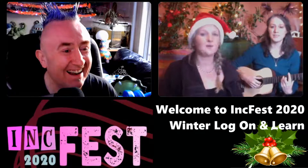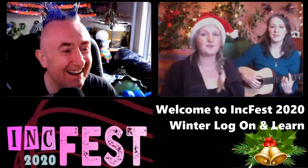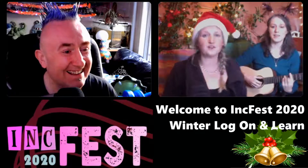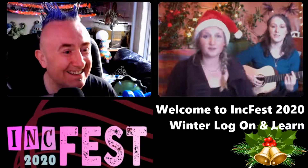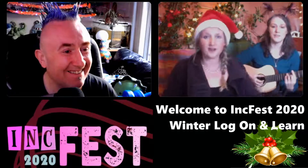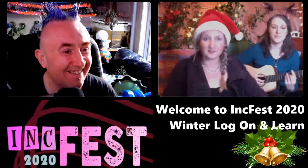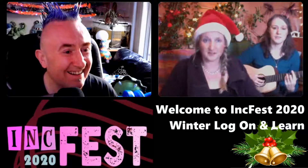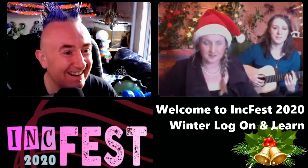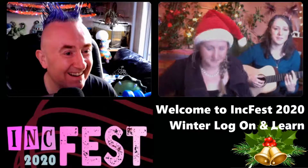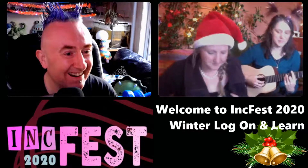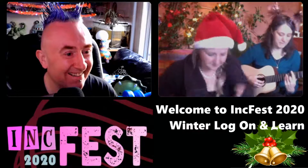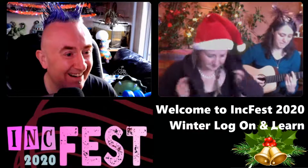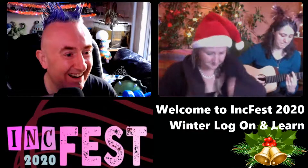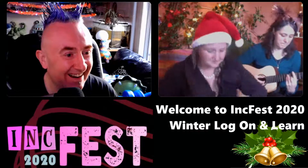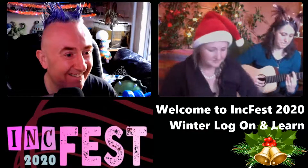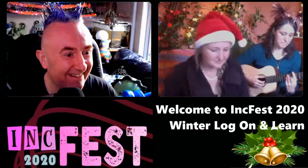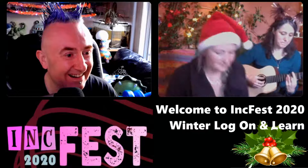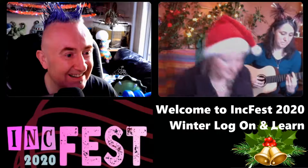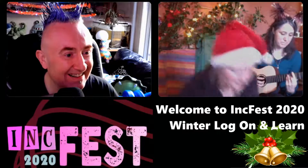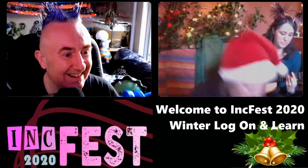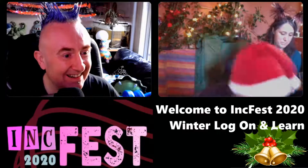Let's see what we can do. Right.